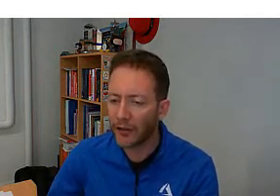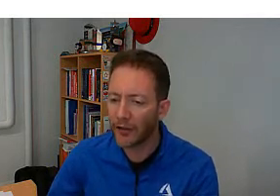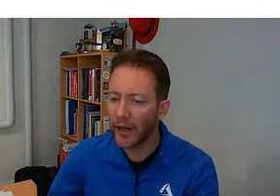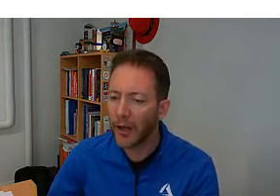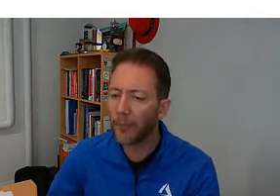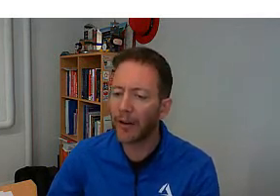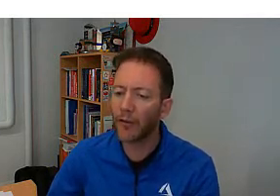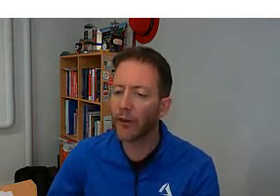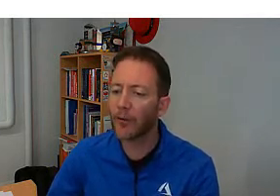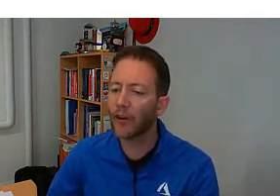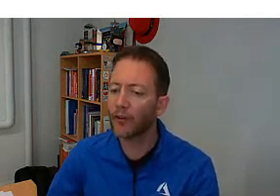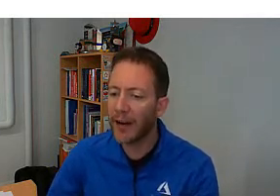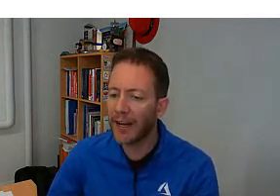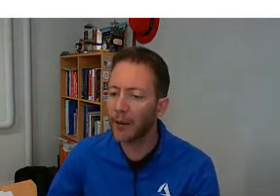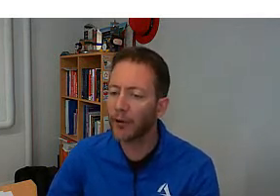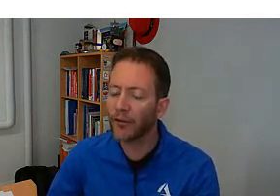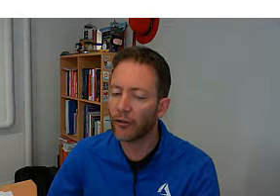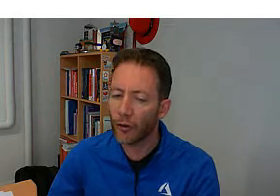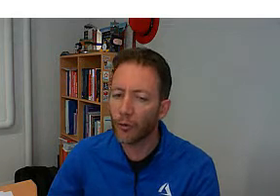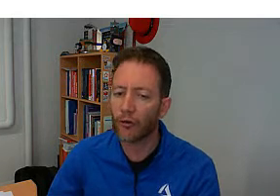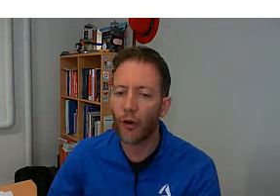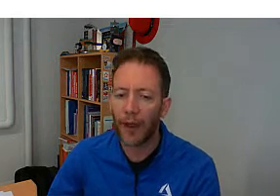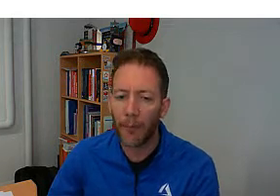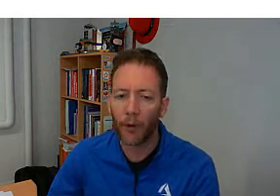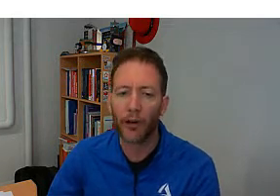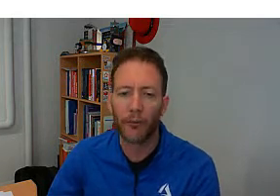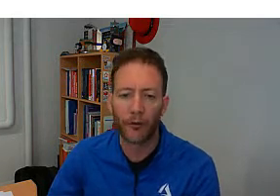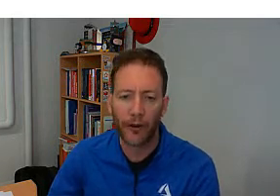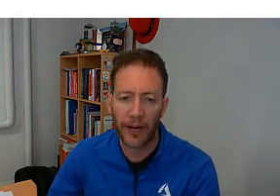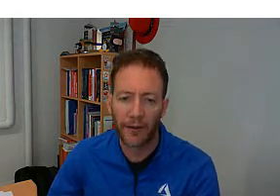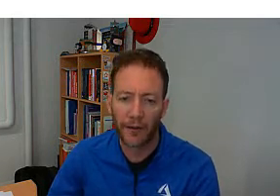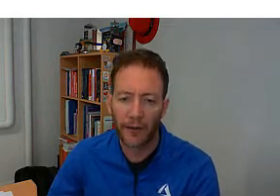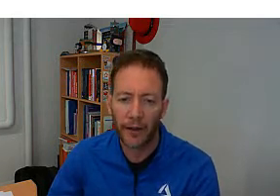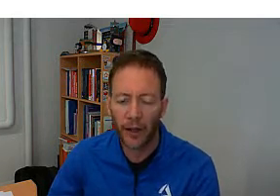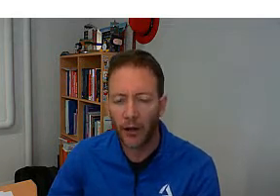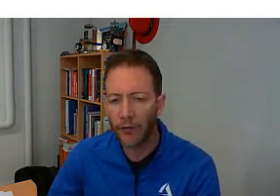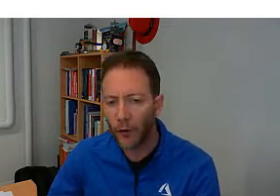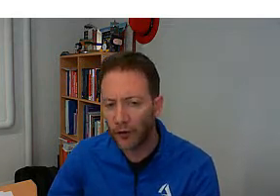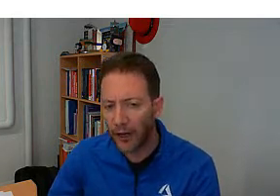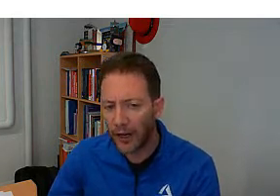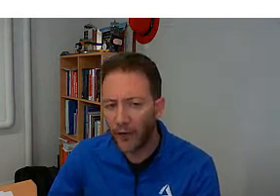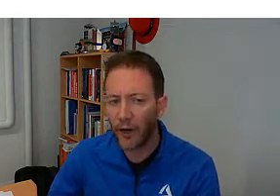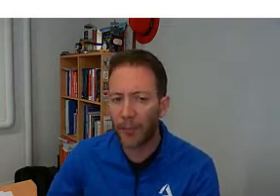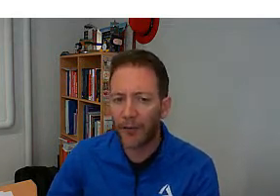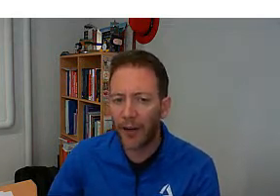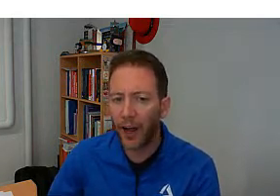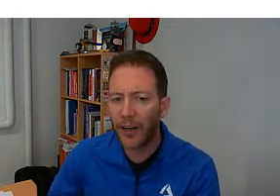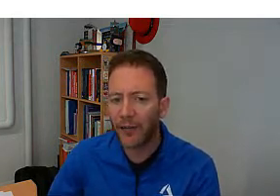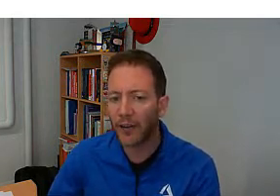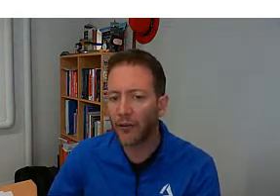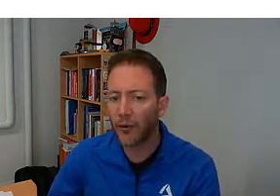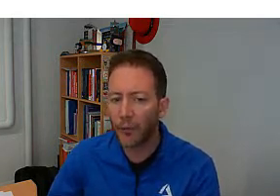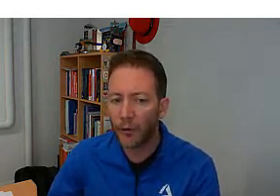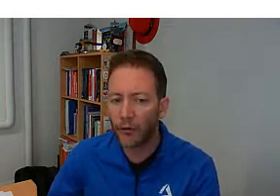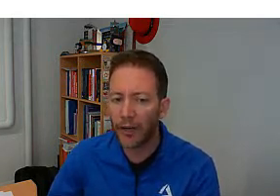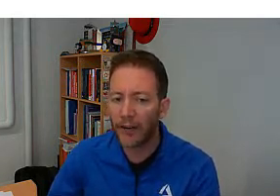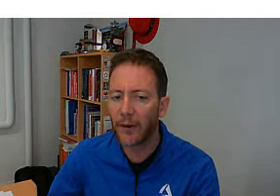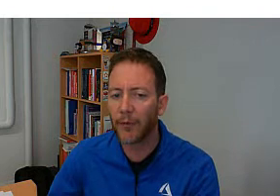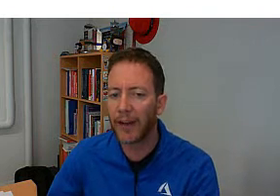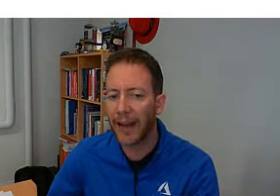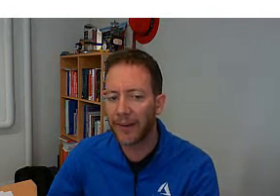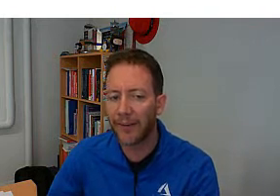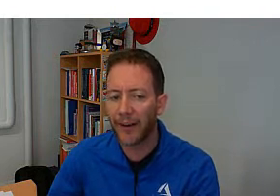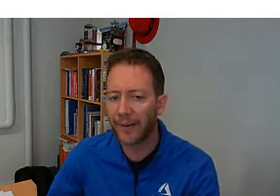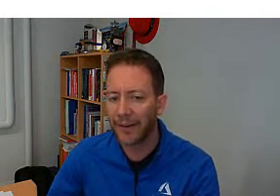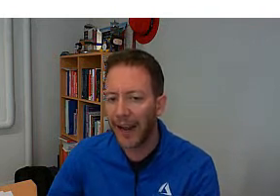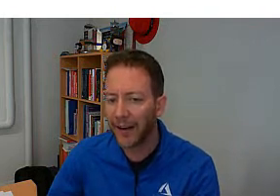into production, based on some of the training images used on that model that was created. Unfortunately, I've got a bit of an uneven distribution in